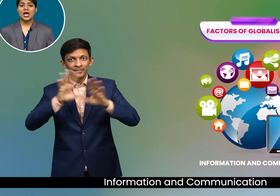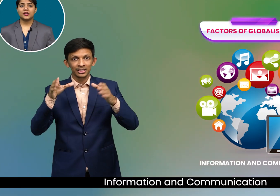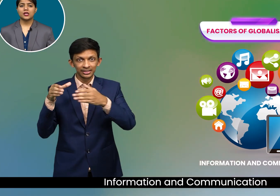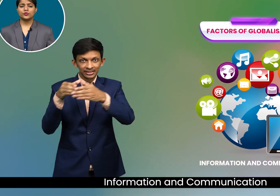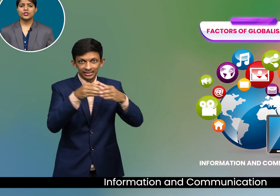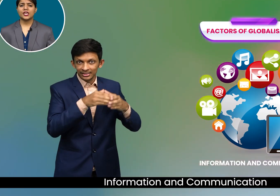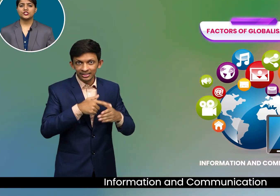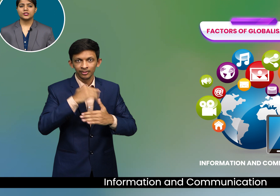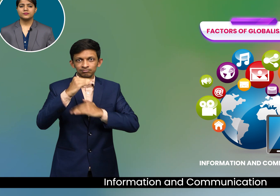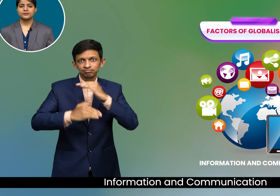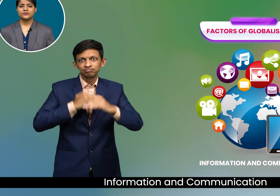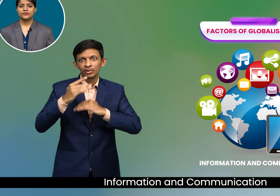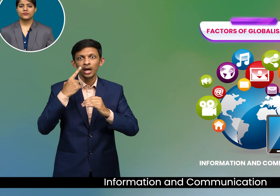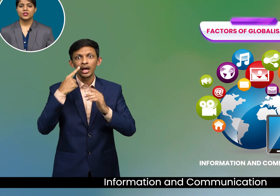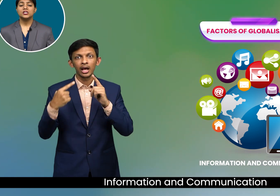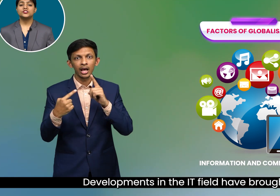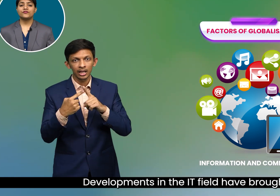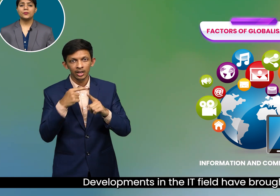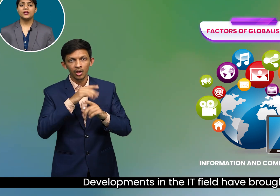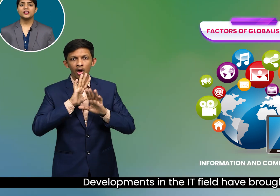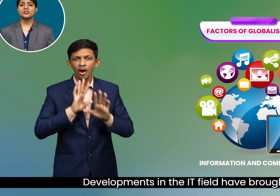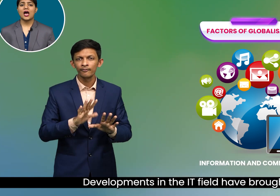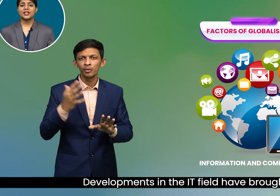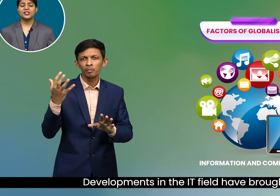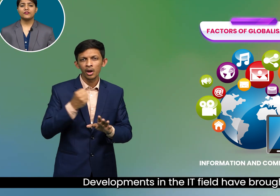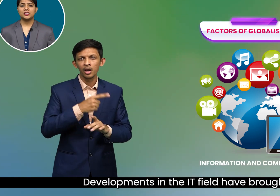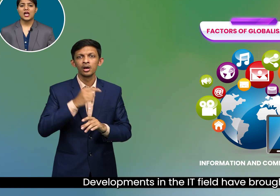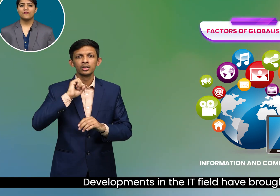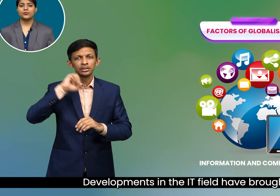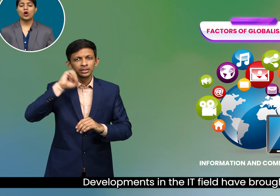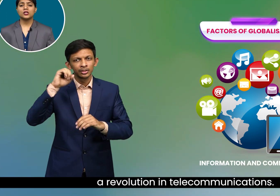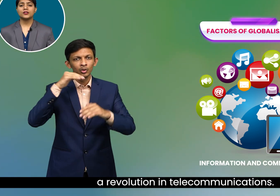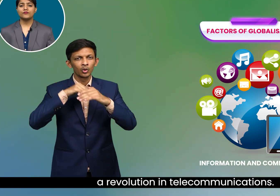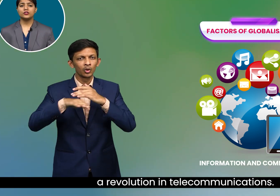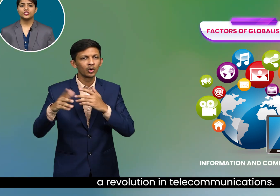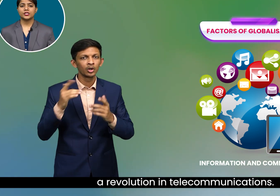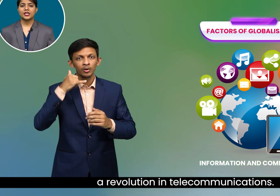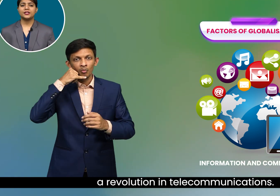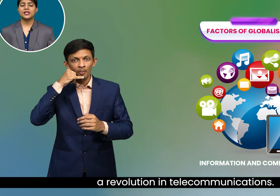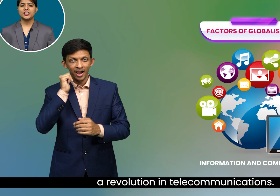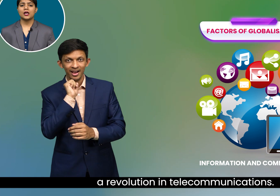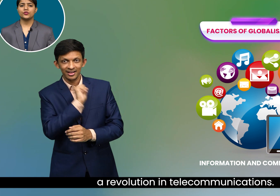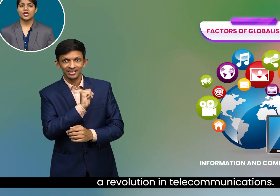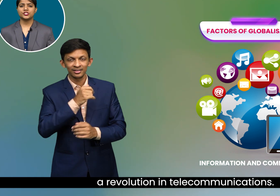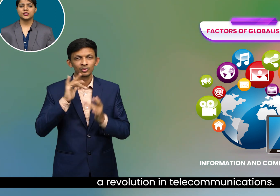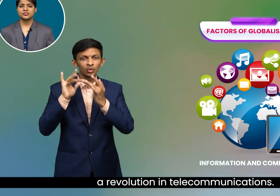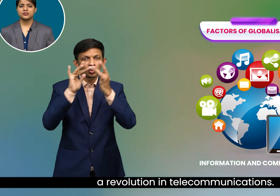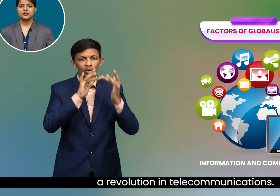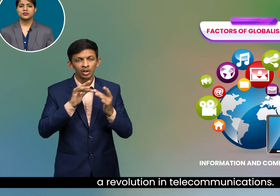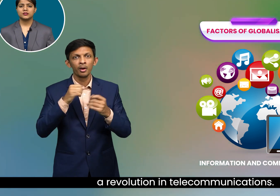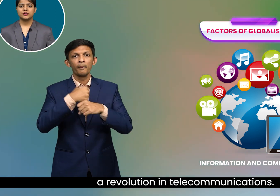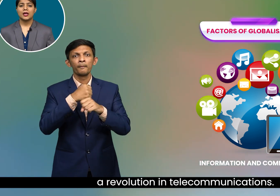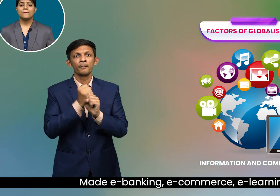Information and communication. Development in the IT field have brought a revolution in